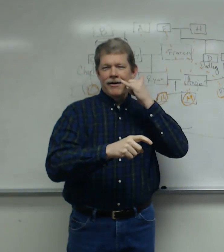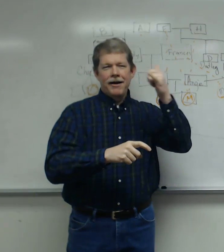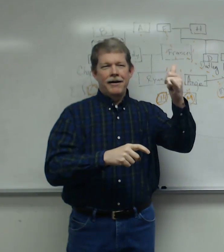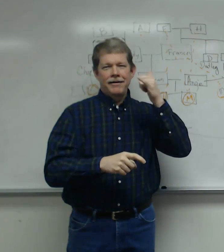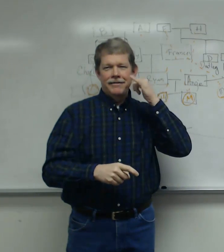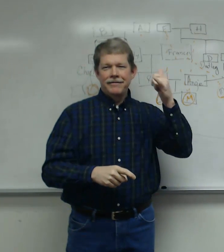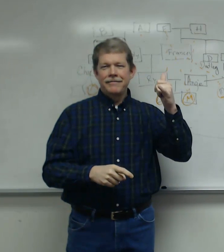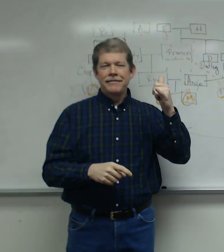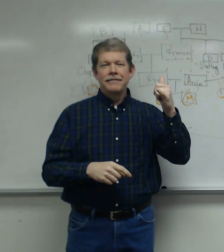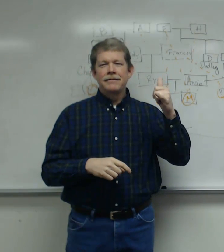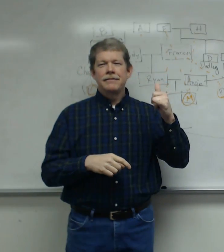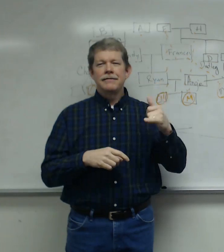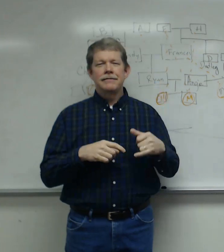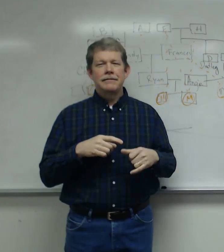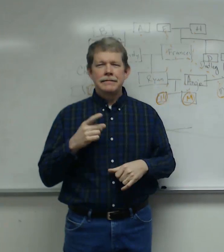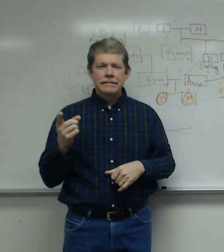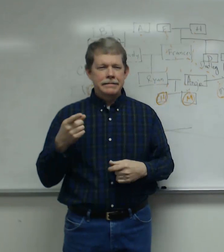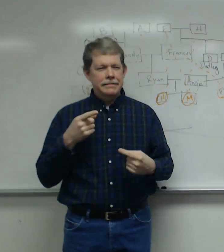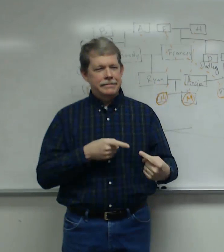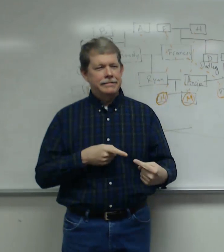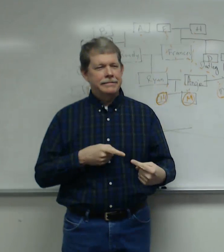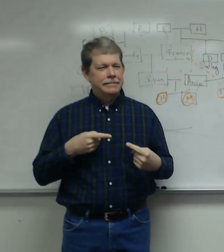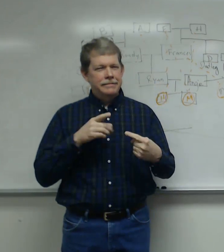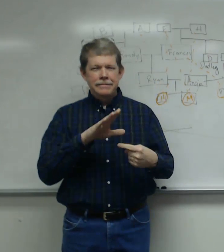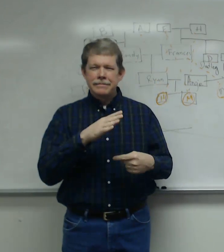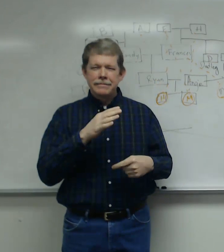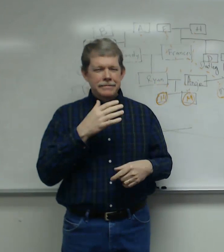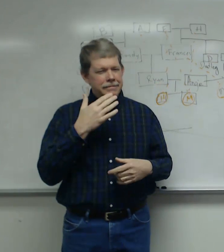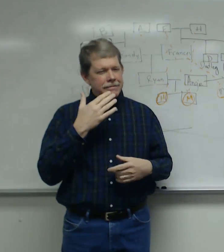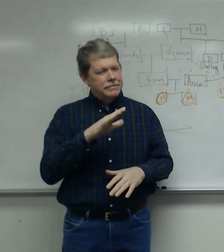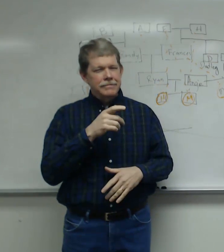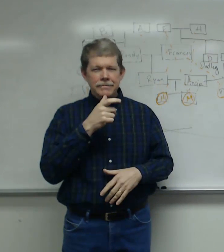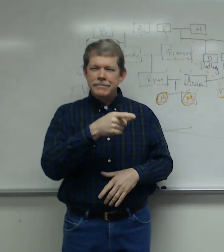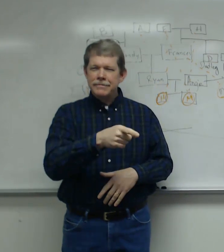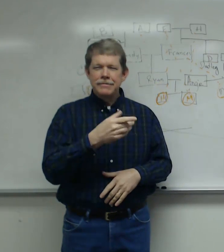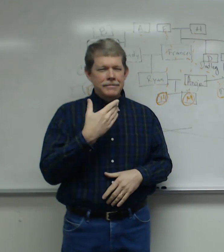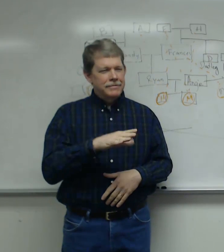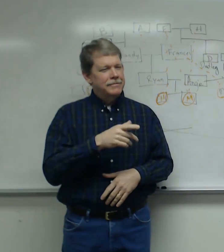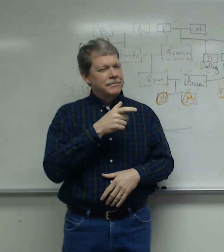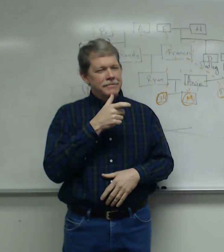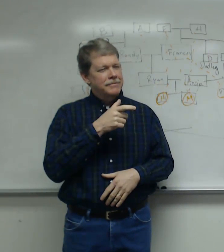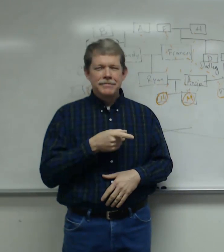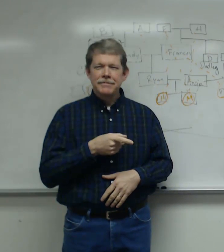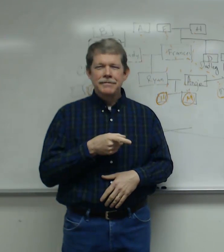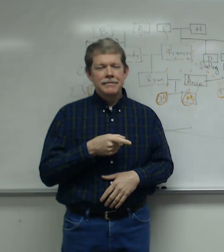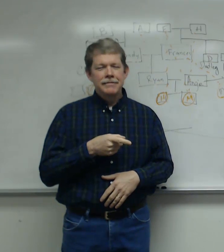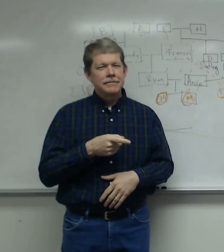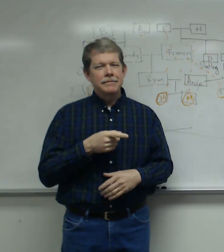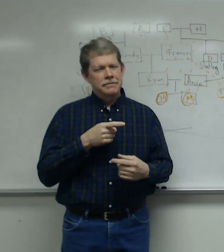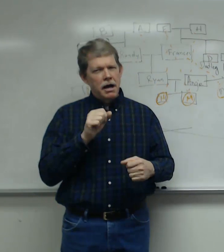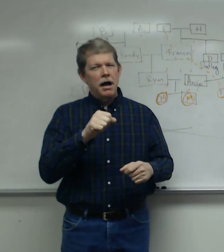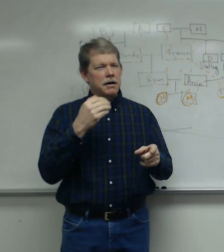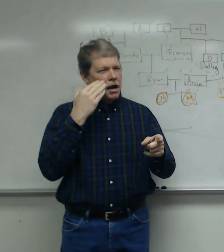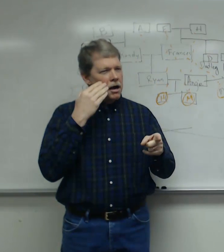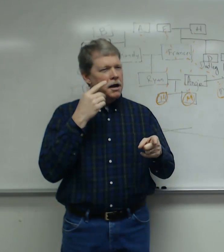kept calling the other guy trying to get a hold of me and kind of had a little bit of an issue. I don't know who you're calling and who